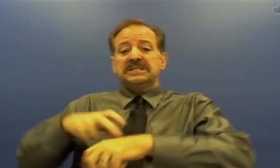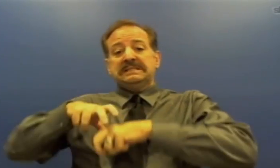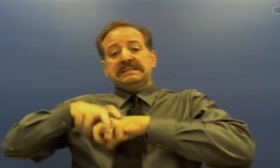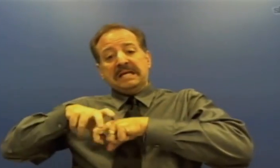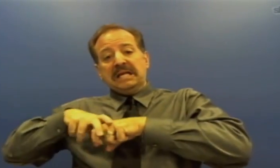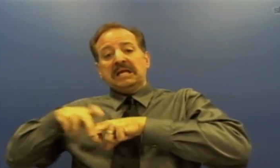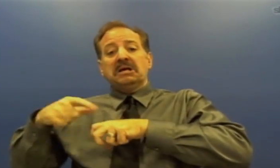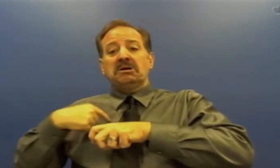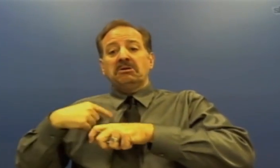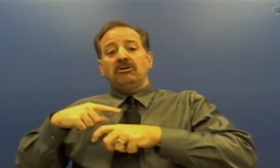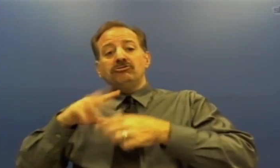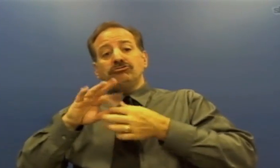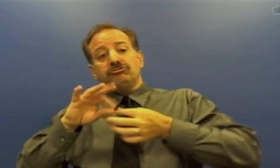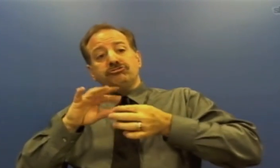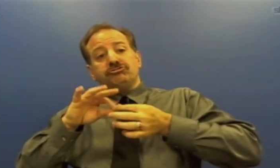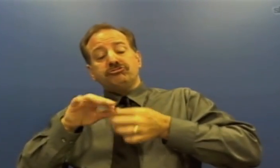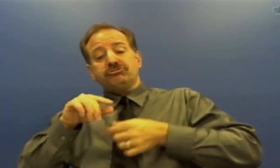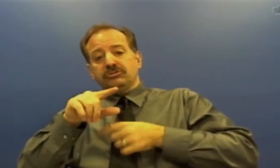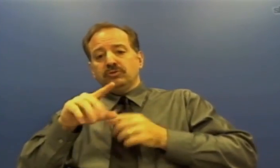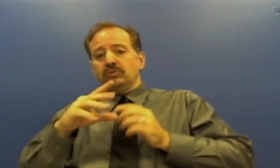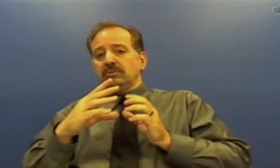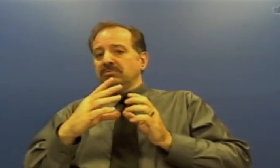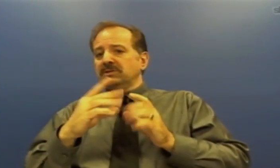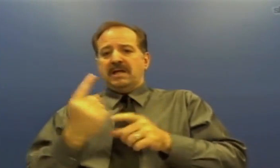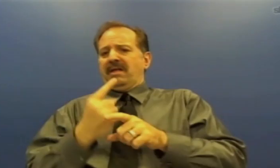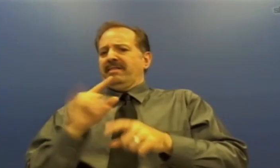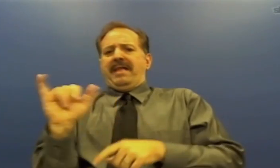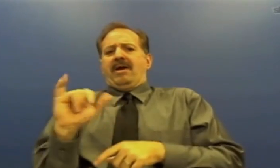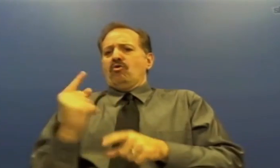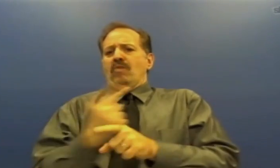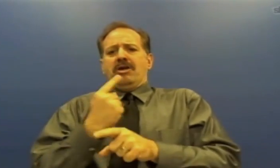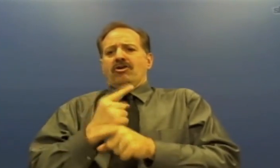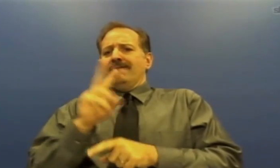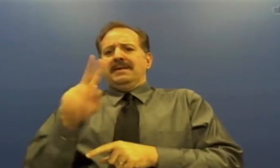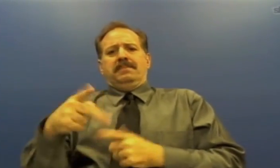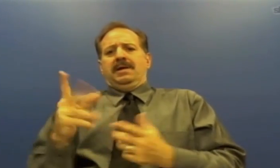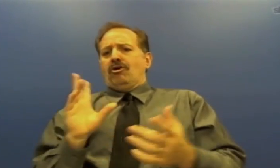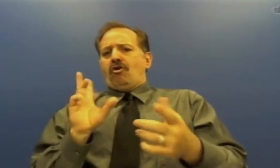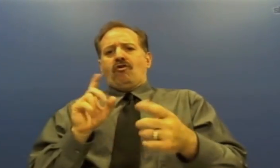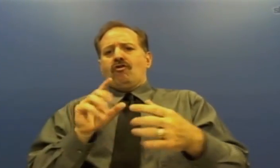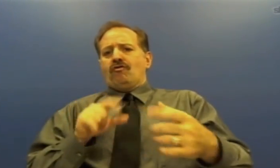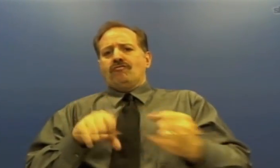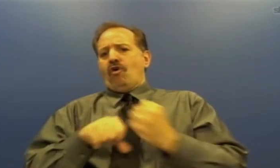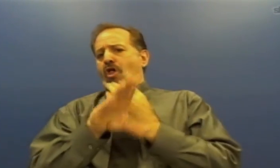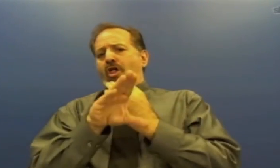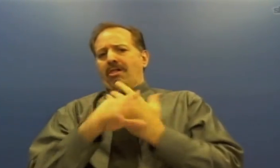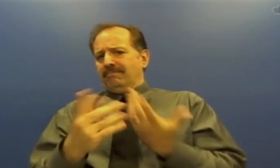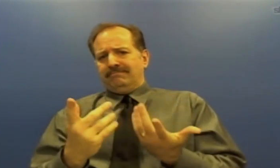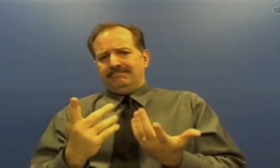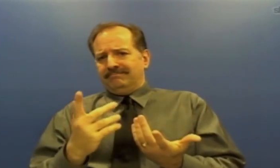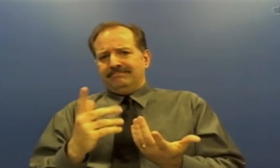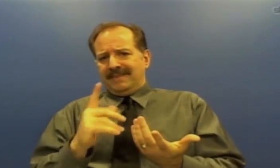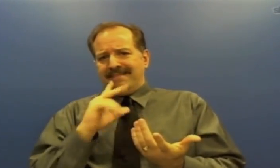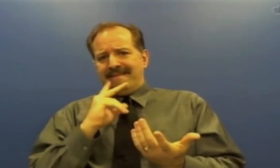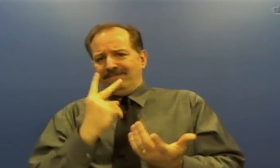triage area, typically the patient is seated upright and answering questions, so it's almost just as if you're connected to them